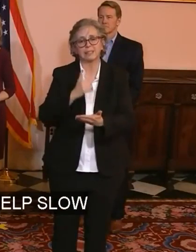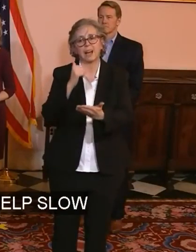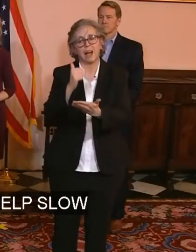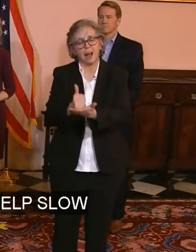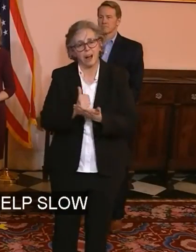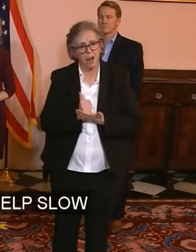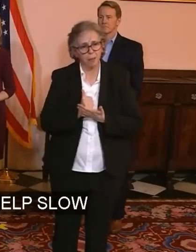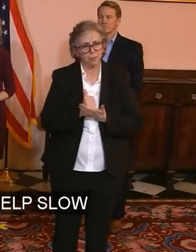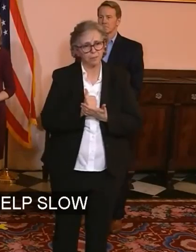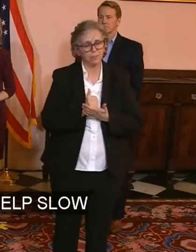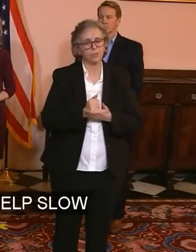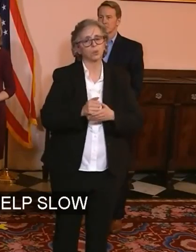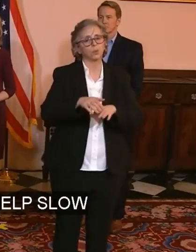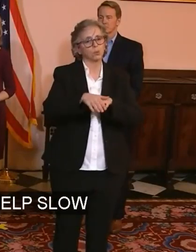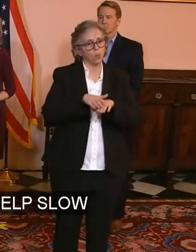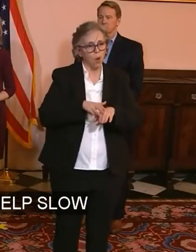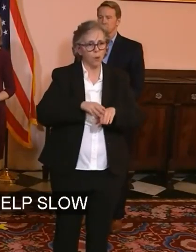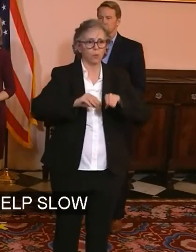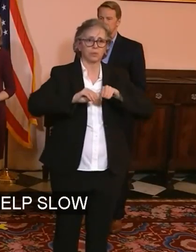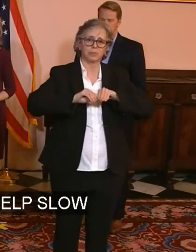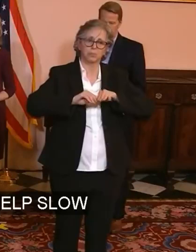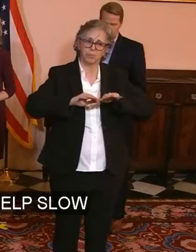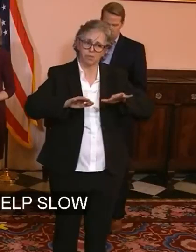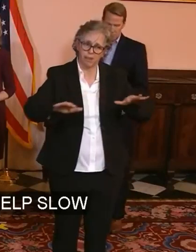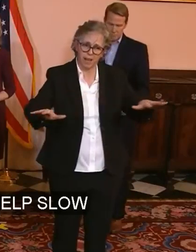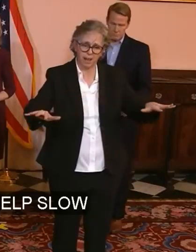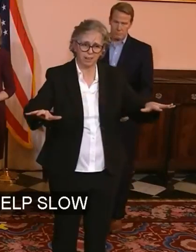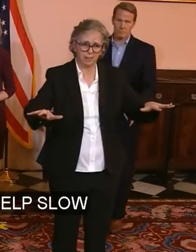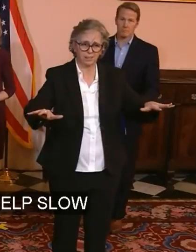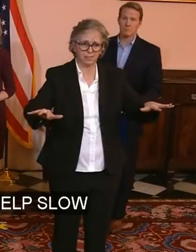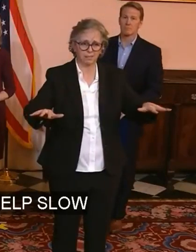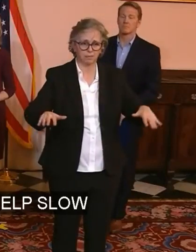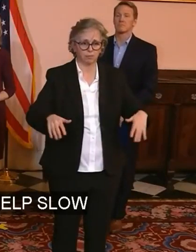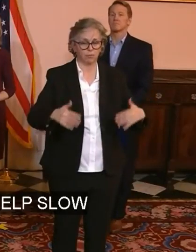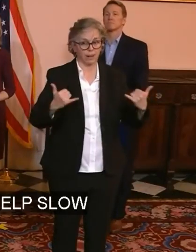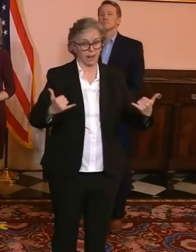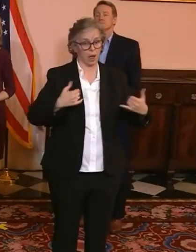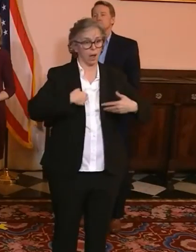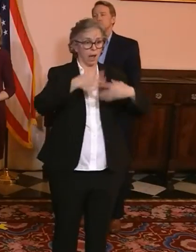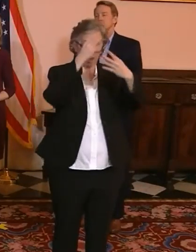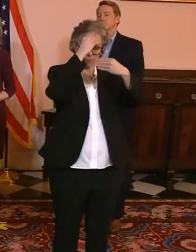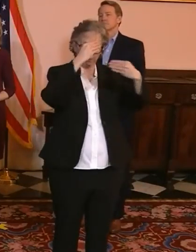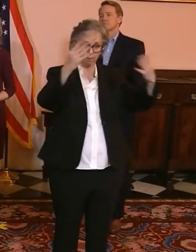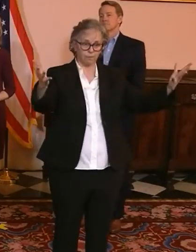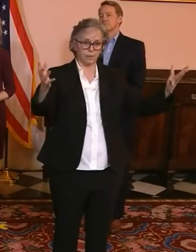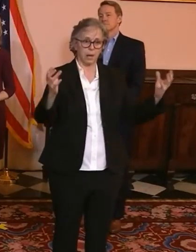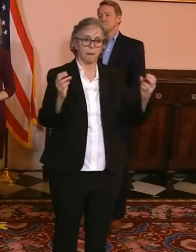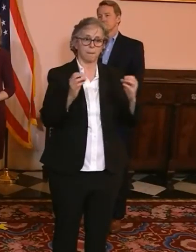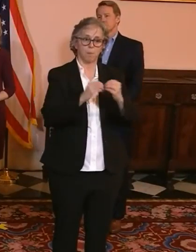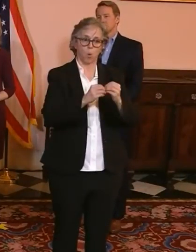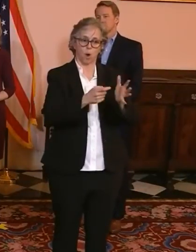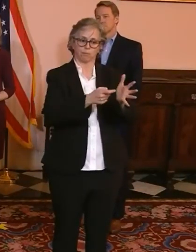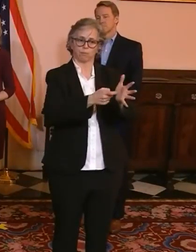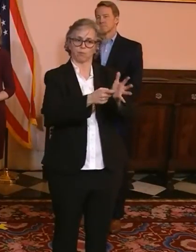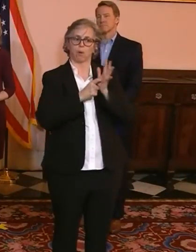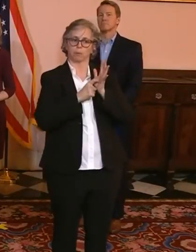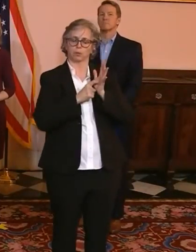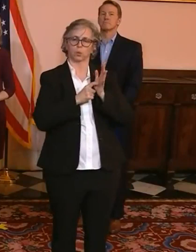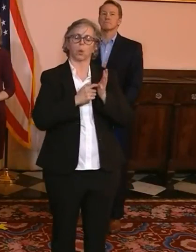I'm announcing some additional steps that will help. And let me go through